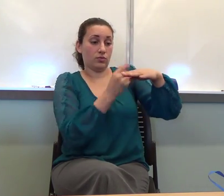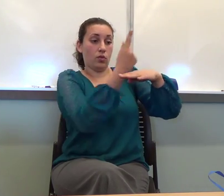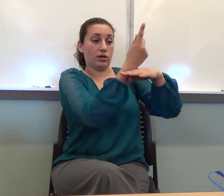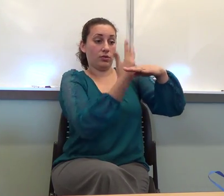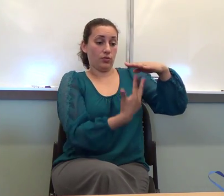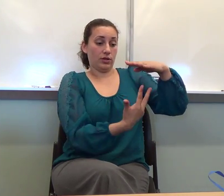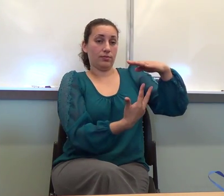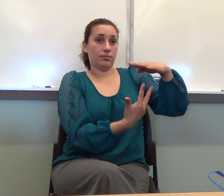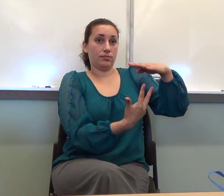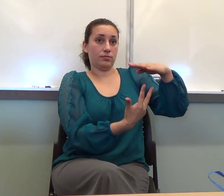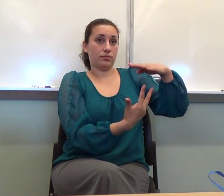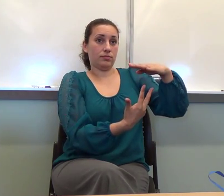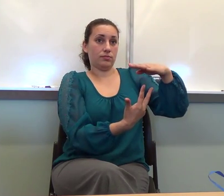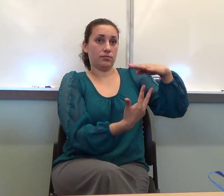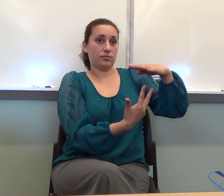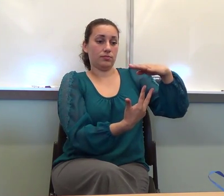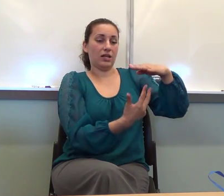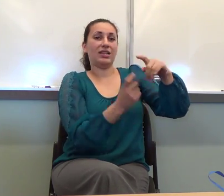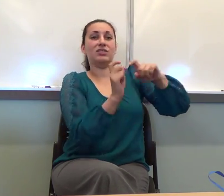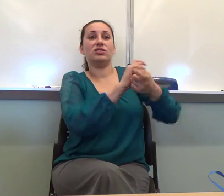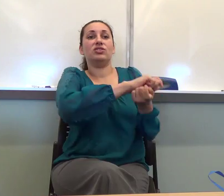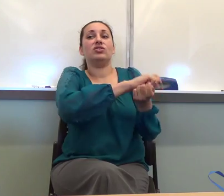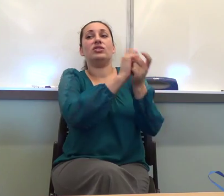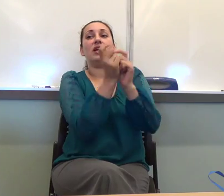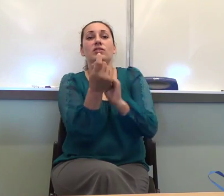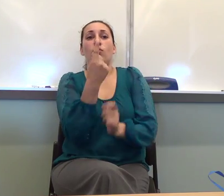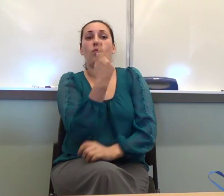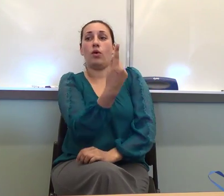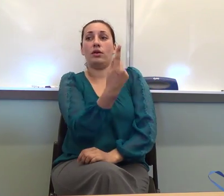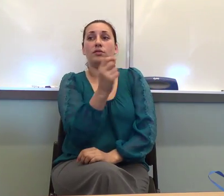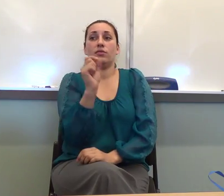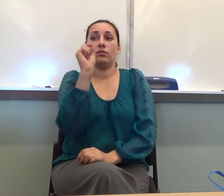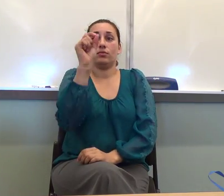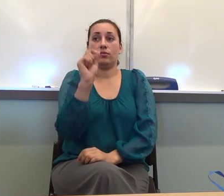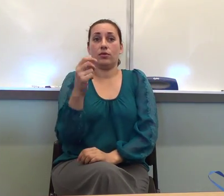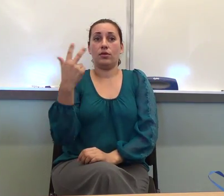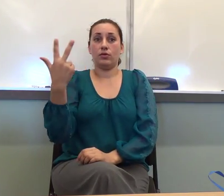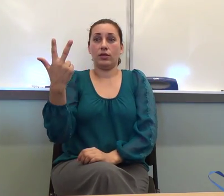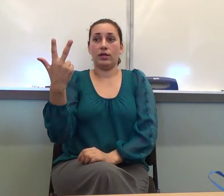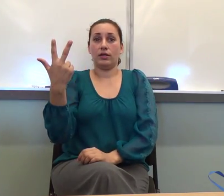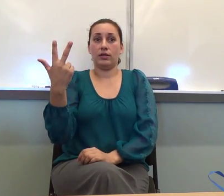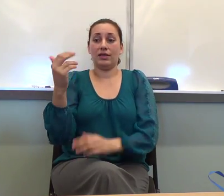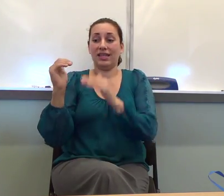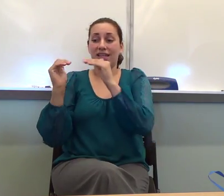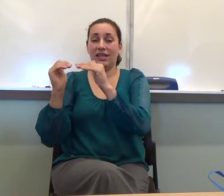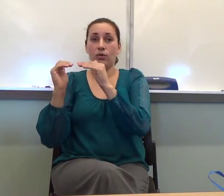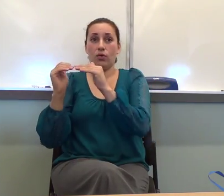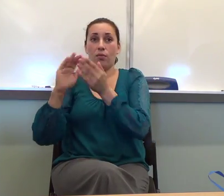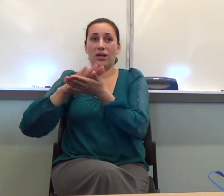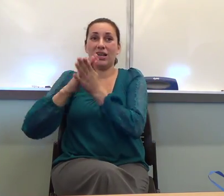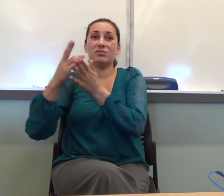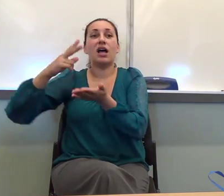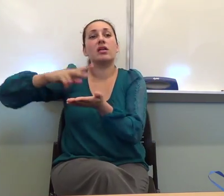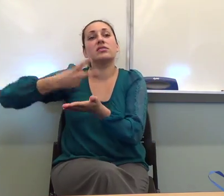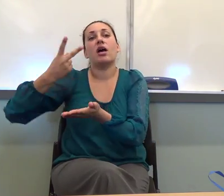it down with the colon in between. The equal sign becomes a double colon like that, and then you write down this